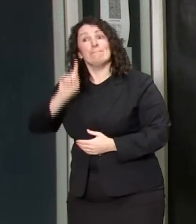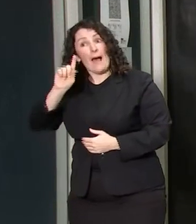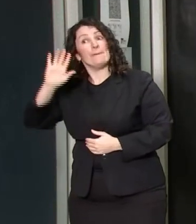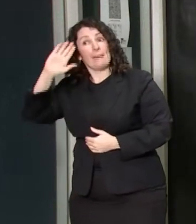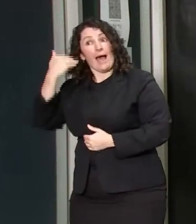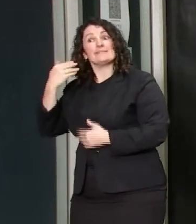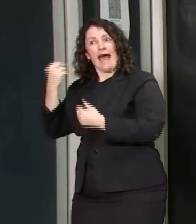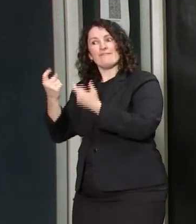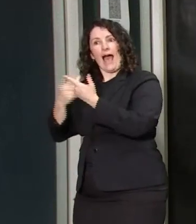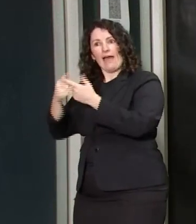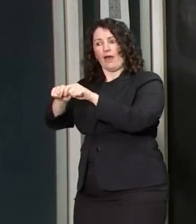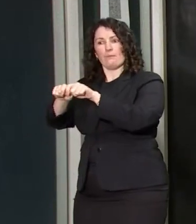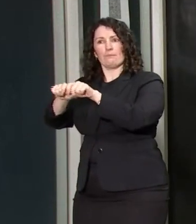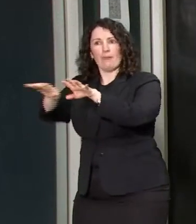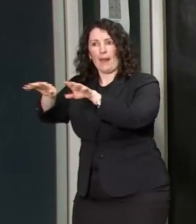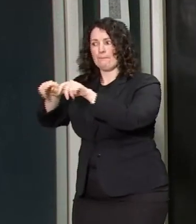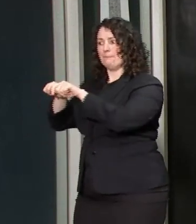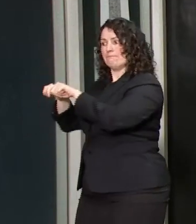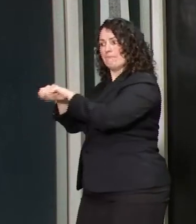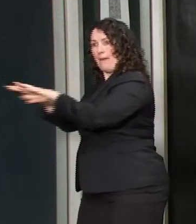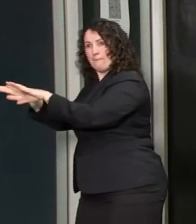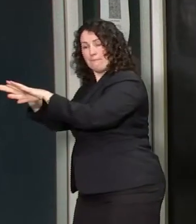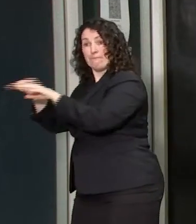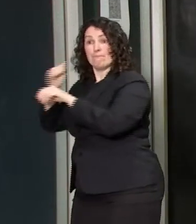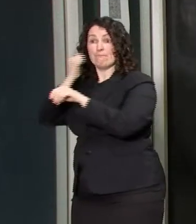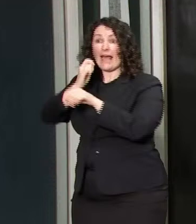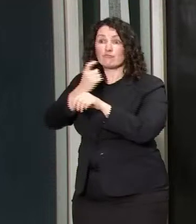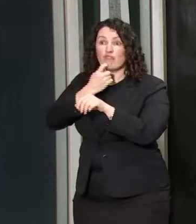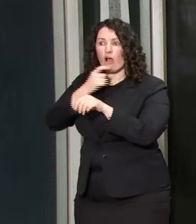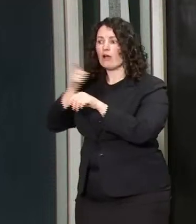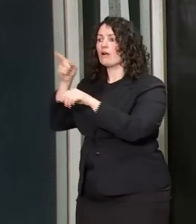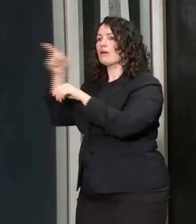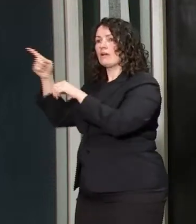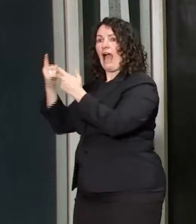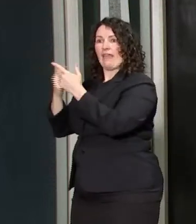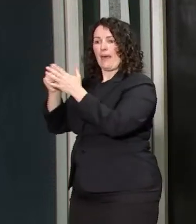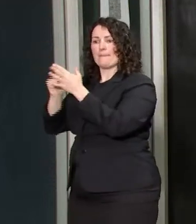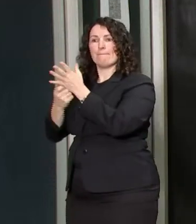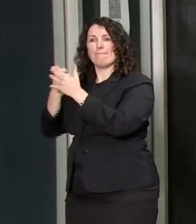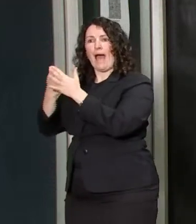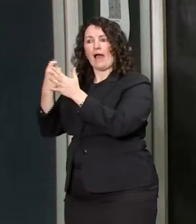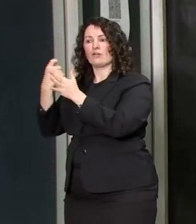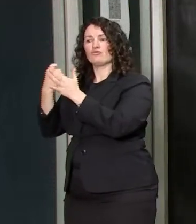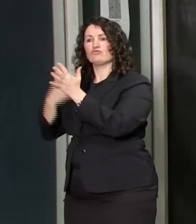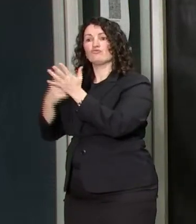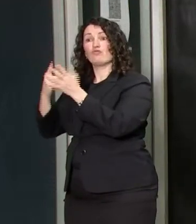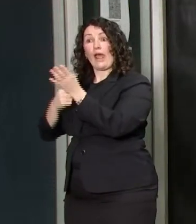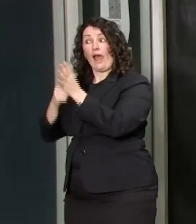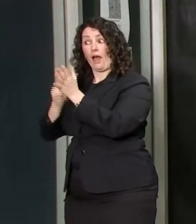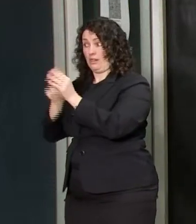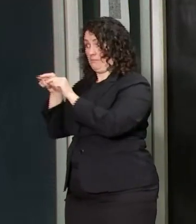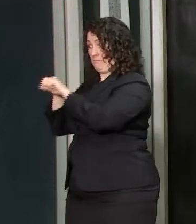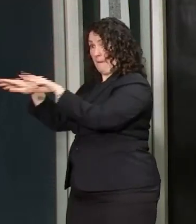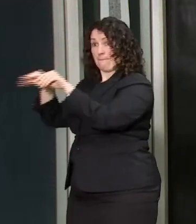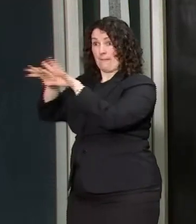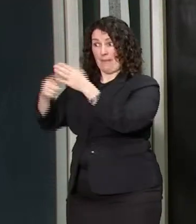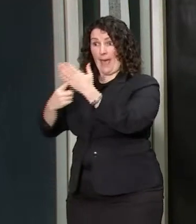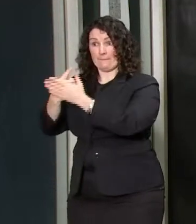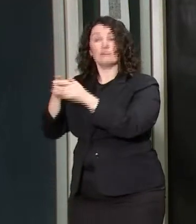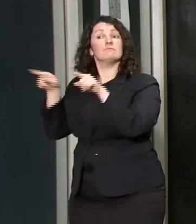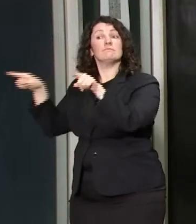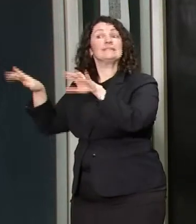a lockdown, where we did not get advice from public health that we need to go into a circuit breaker. But given